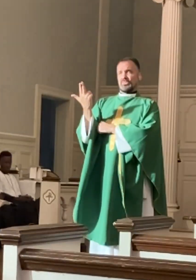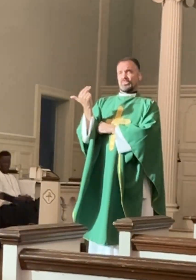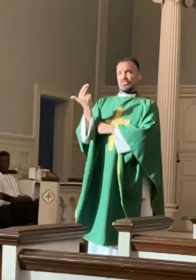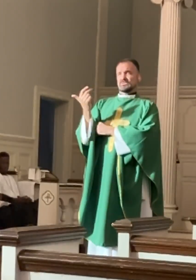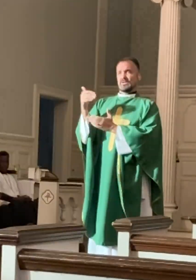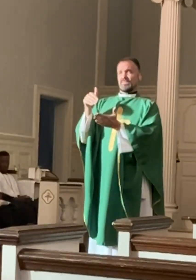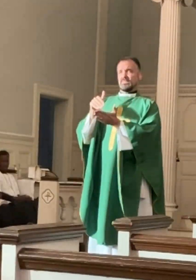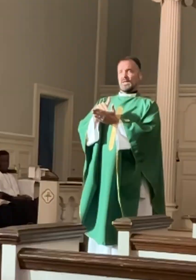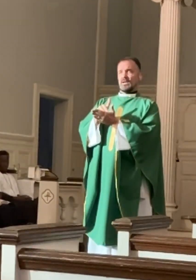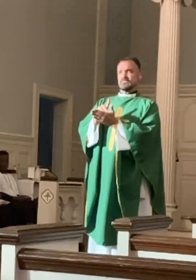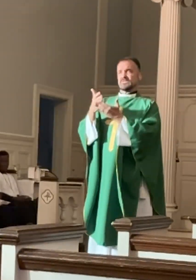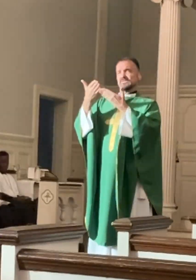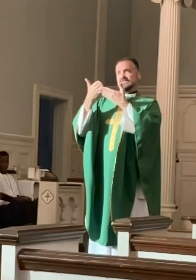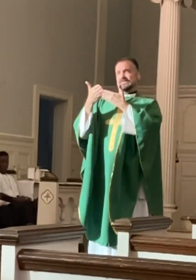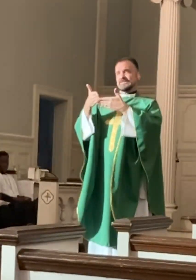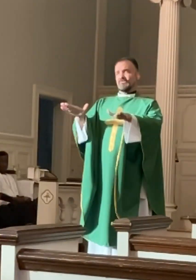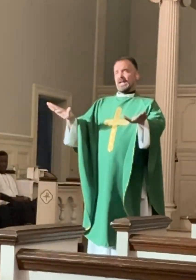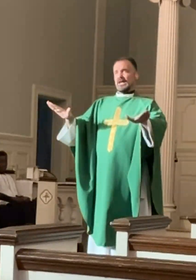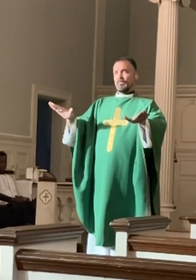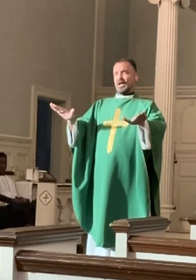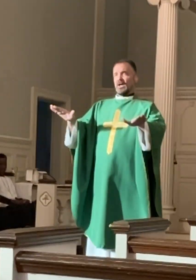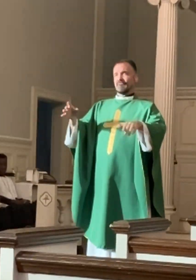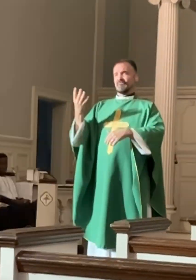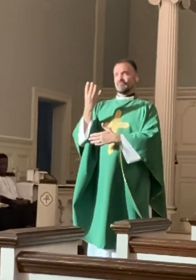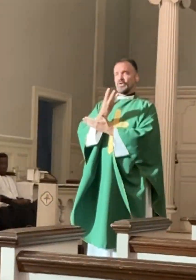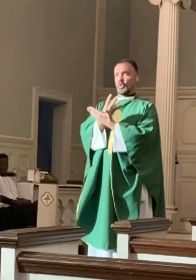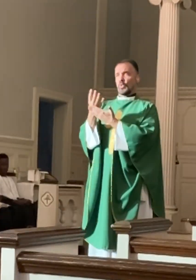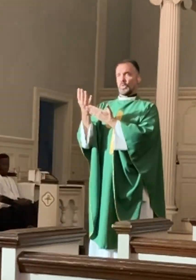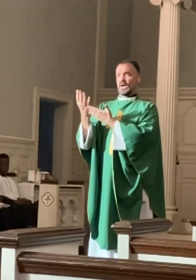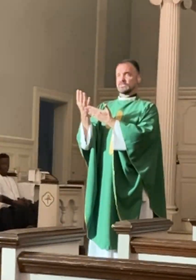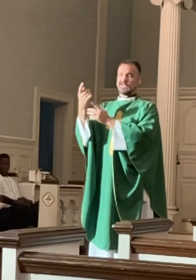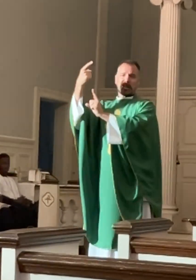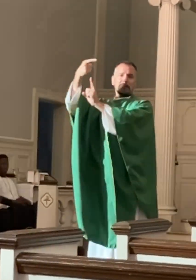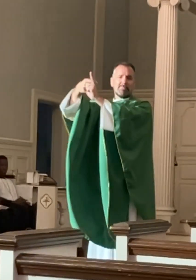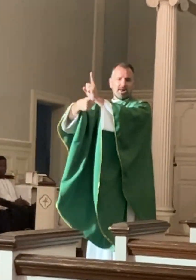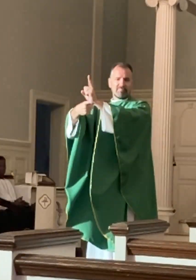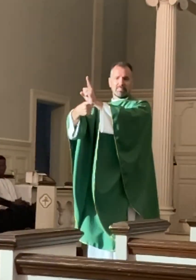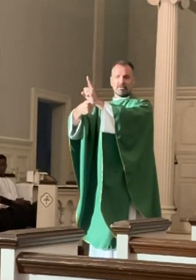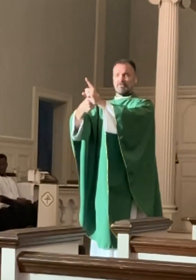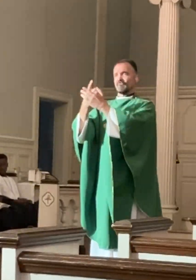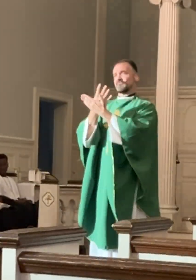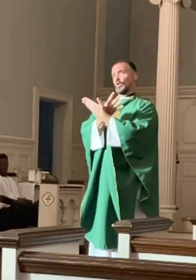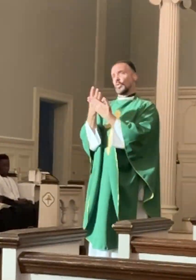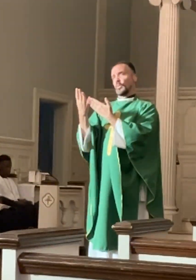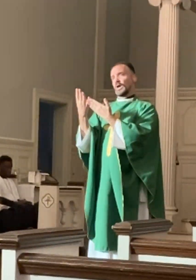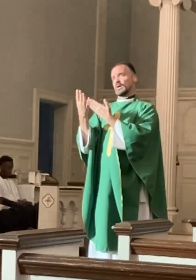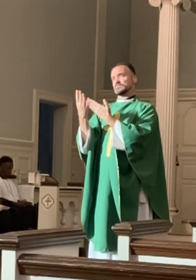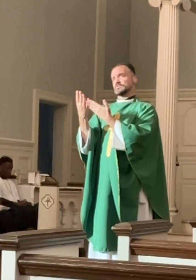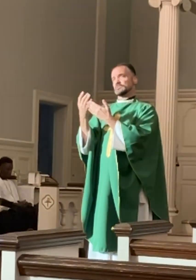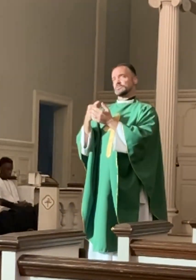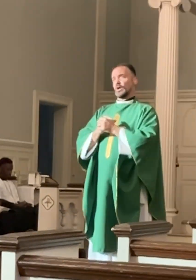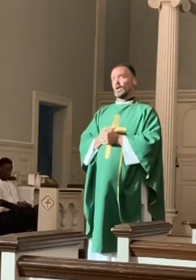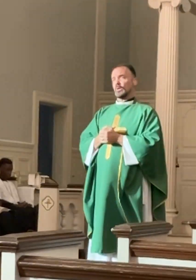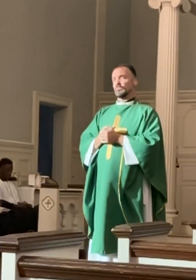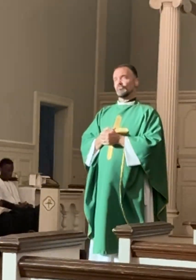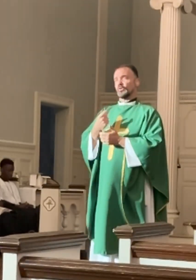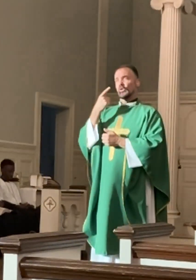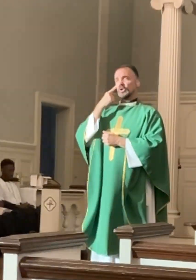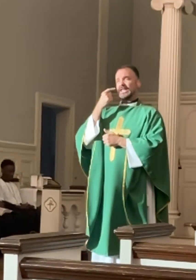And if you think about that number, 13,000, as a gap of those, we divide it over